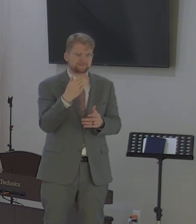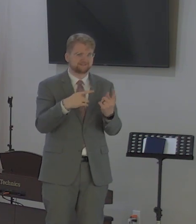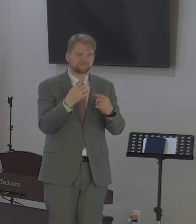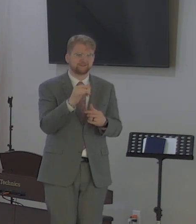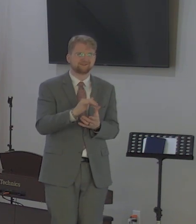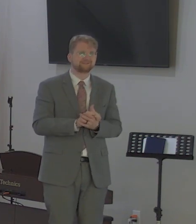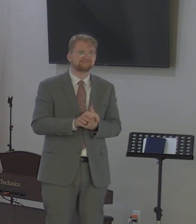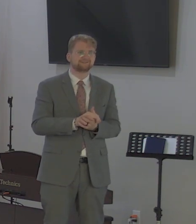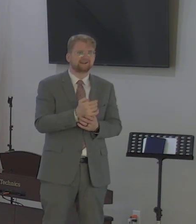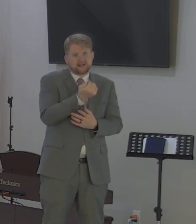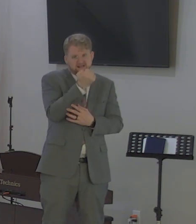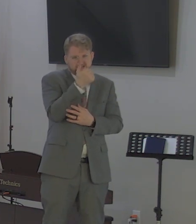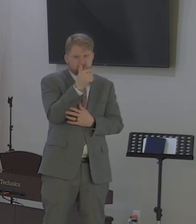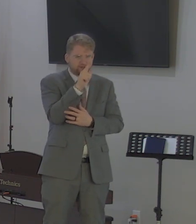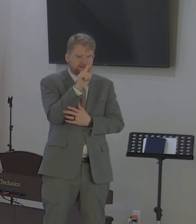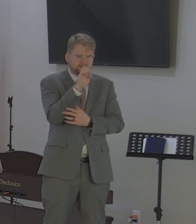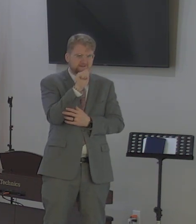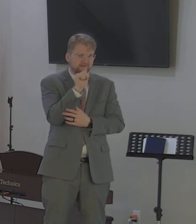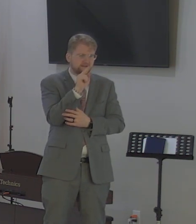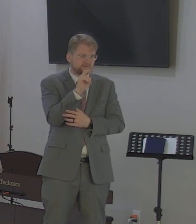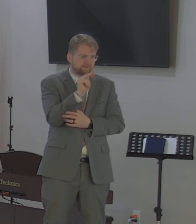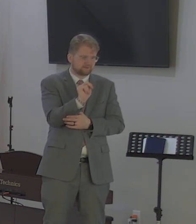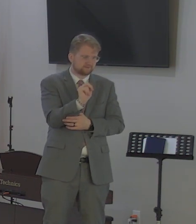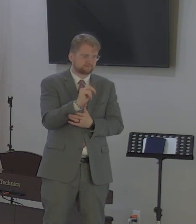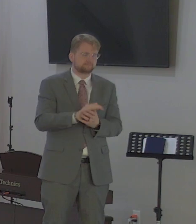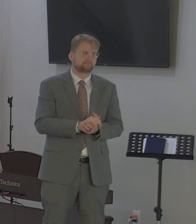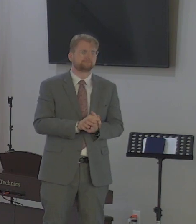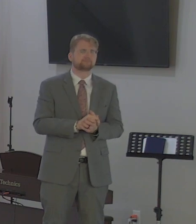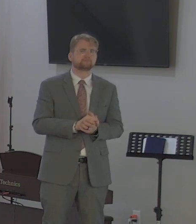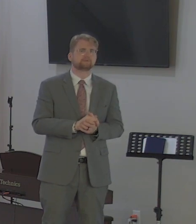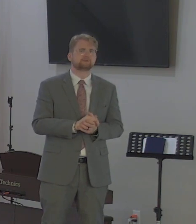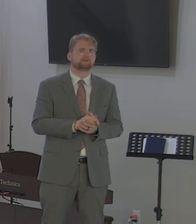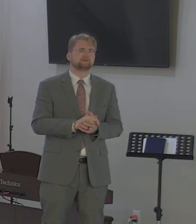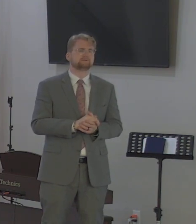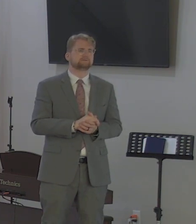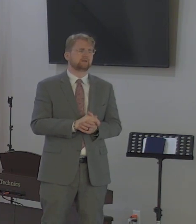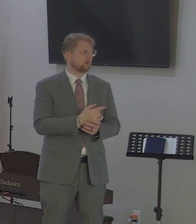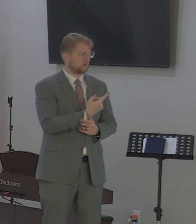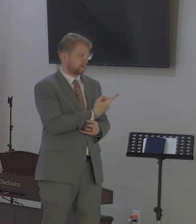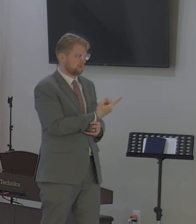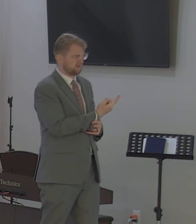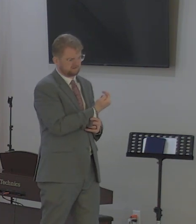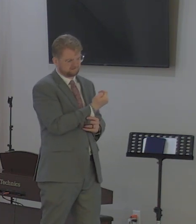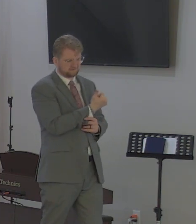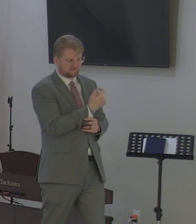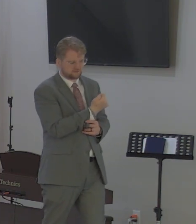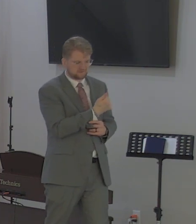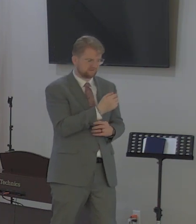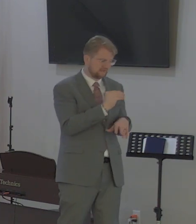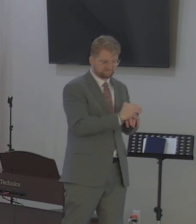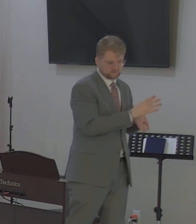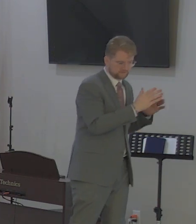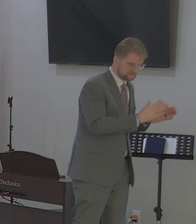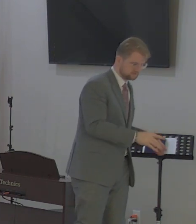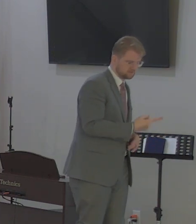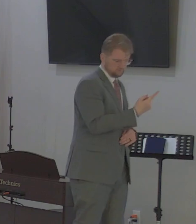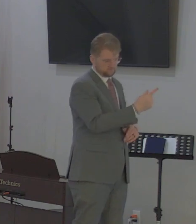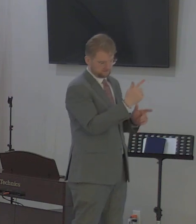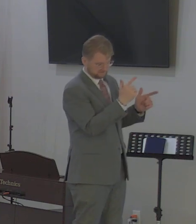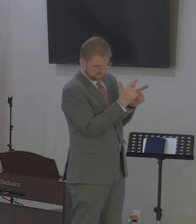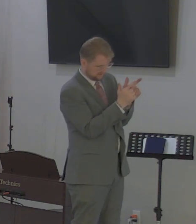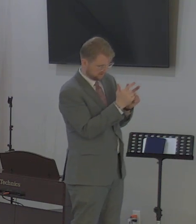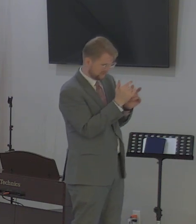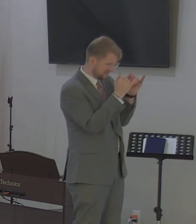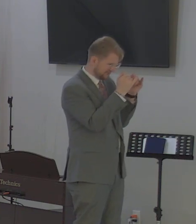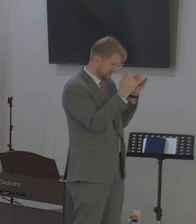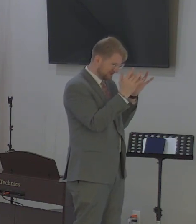It's one little show. Just one little influencer. It's just one little internet person. I